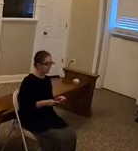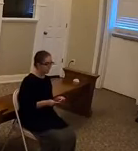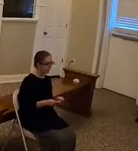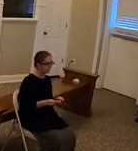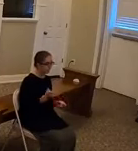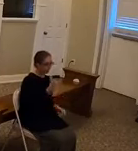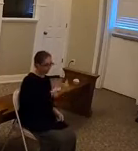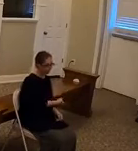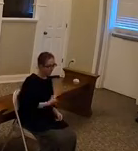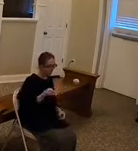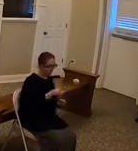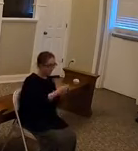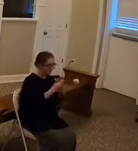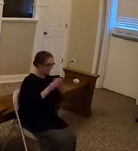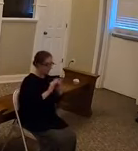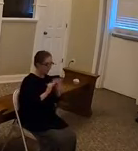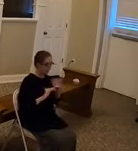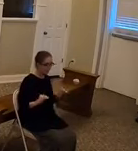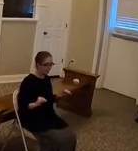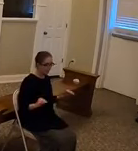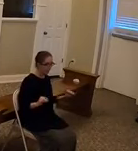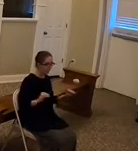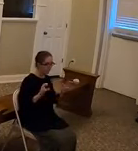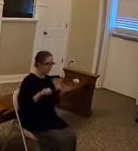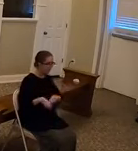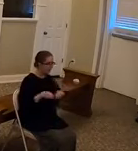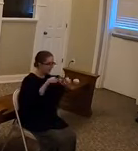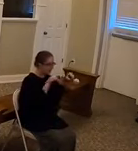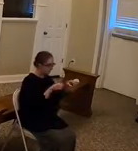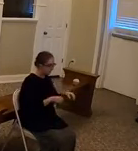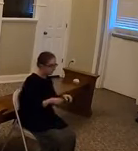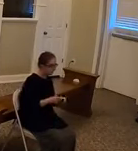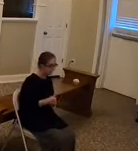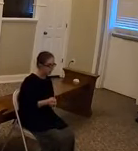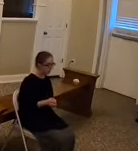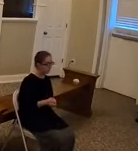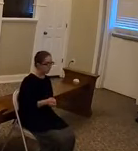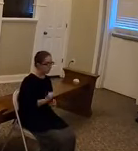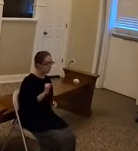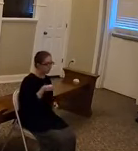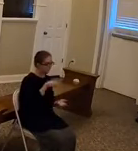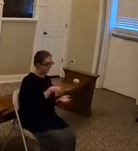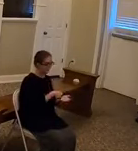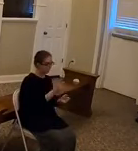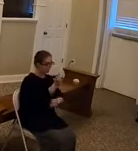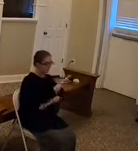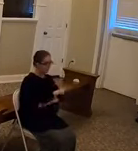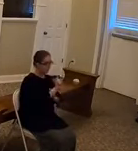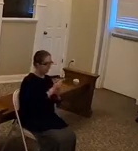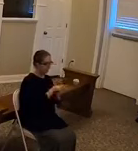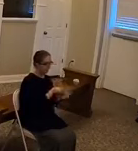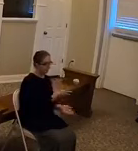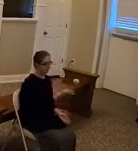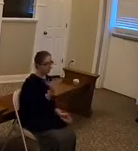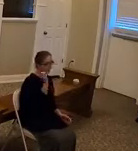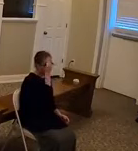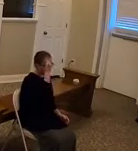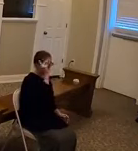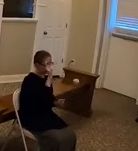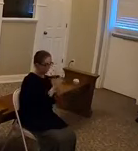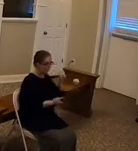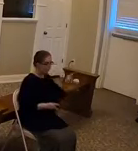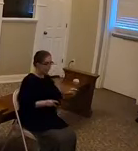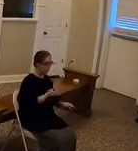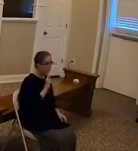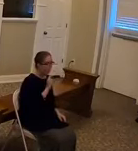in anywhere in the city. There was nothing there that they could do. Amen. Of course, in this day and hour, we understand that